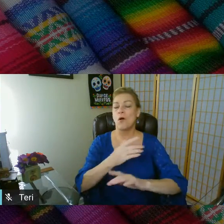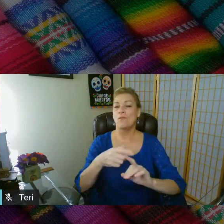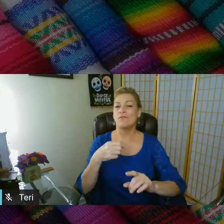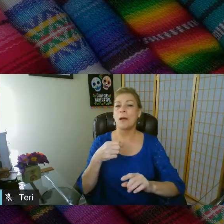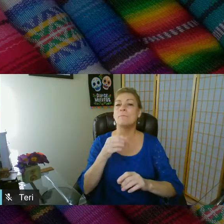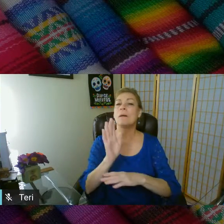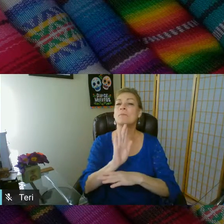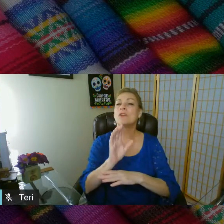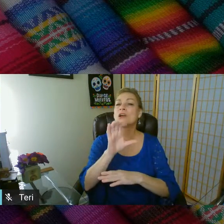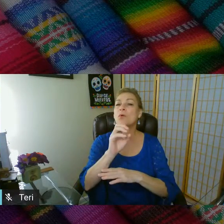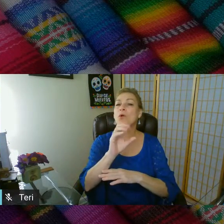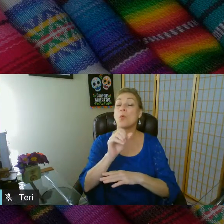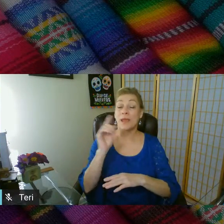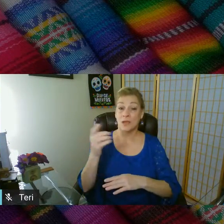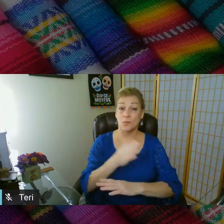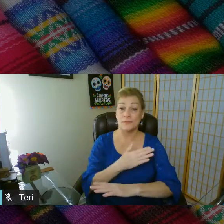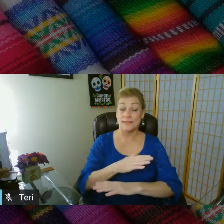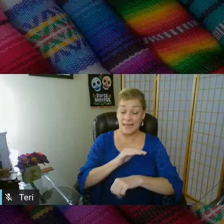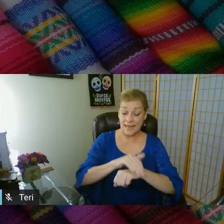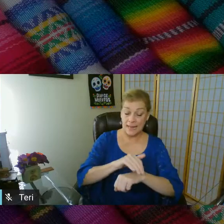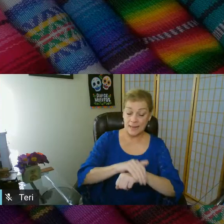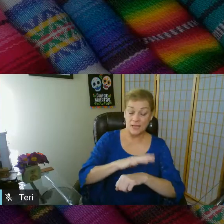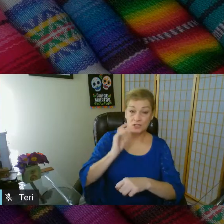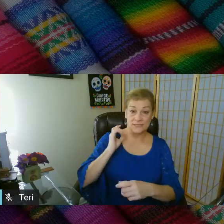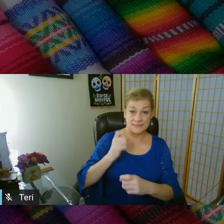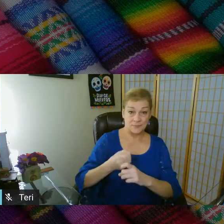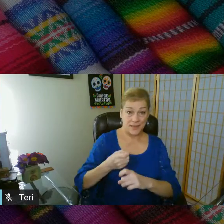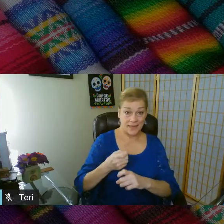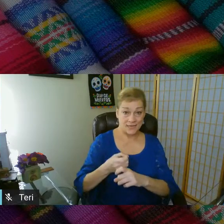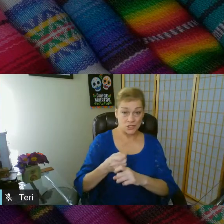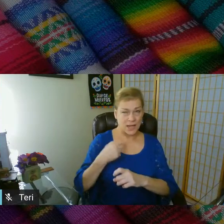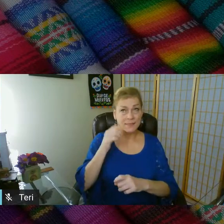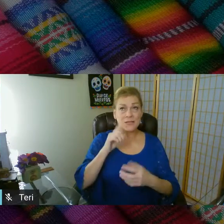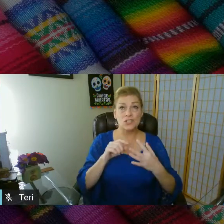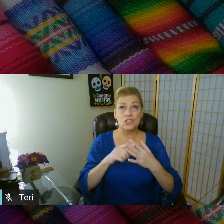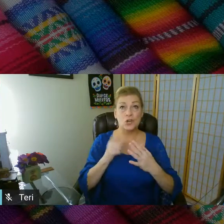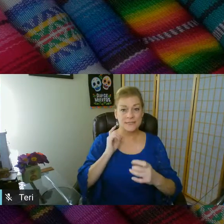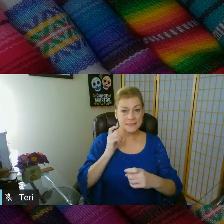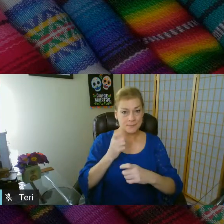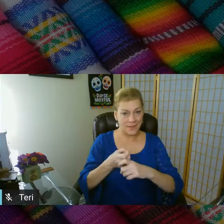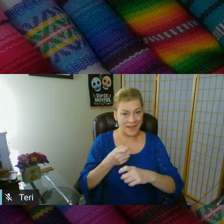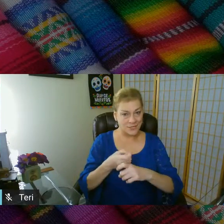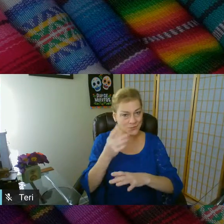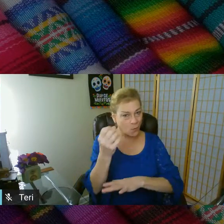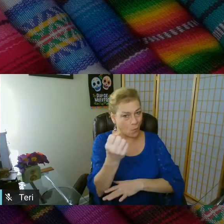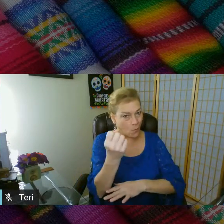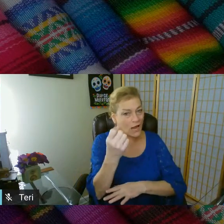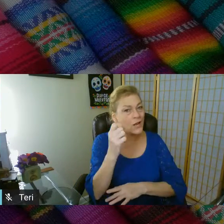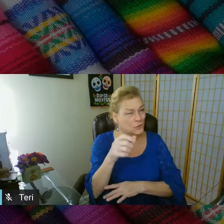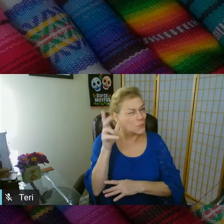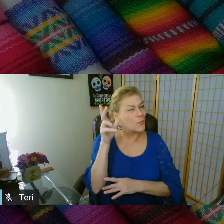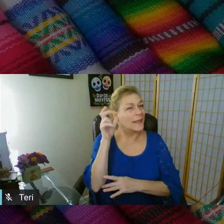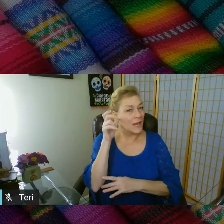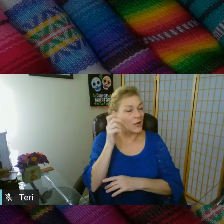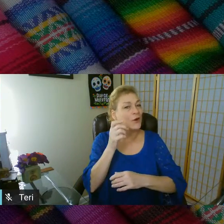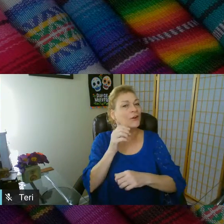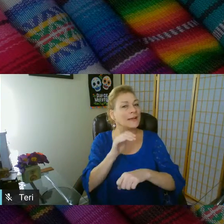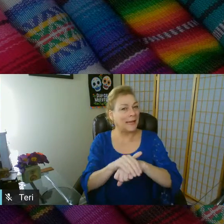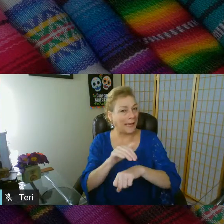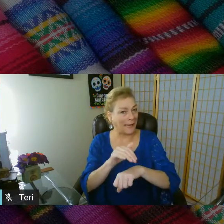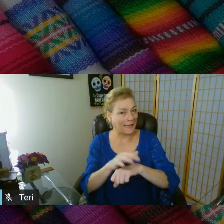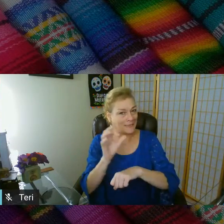he will sing it both in English and in Spanish. So I believe it starts in Spanish first, but sit tight because you will hear the English words as